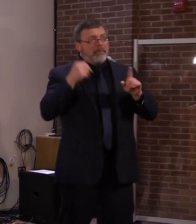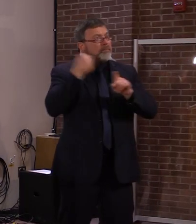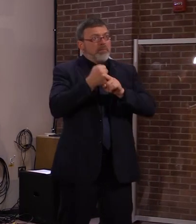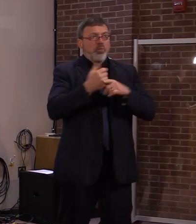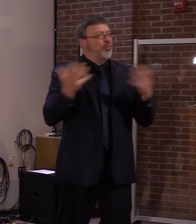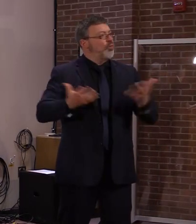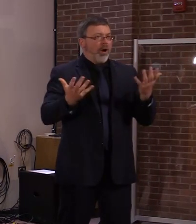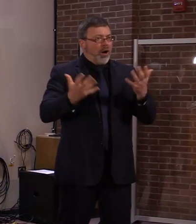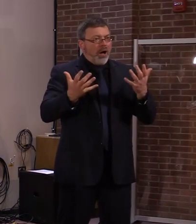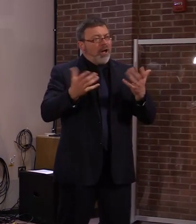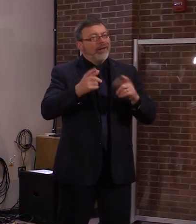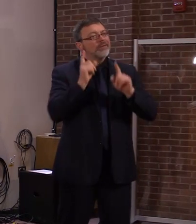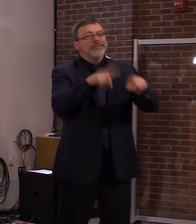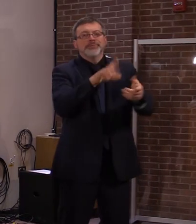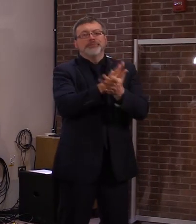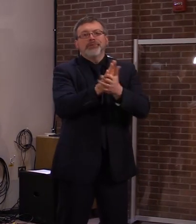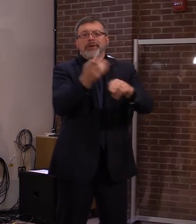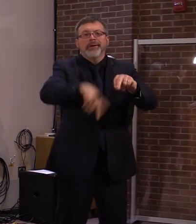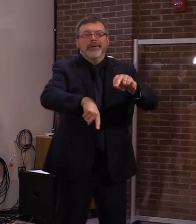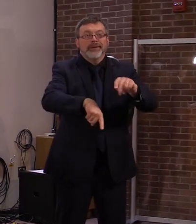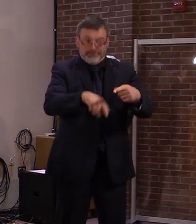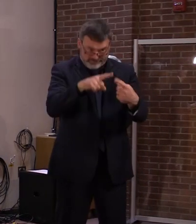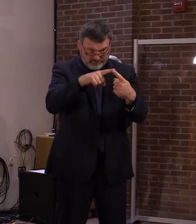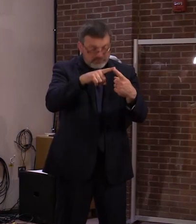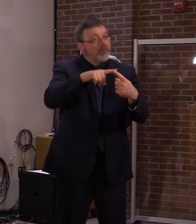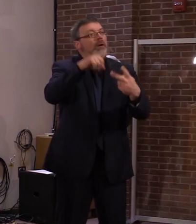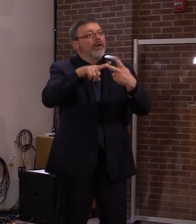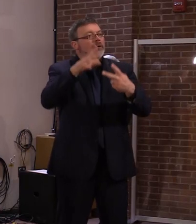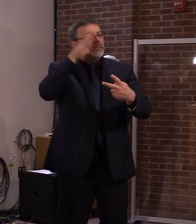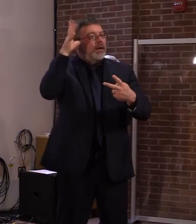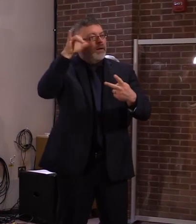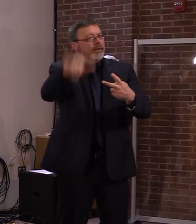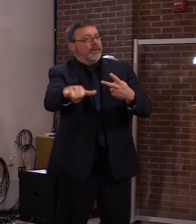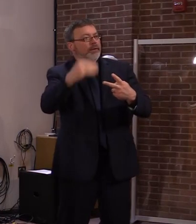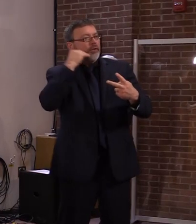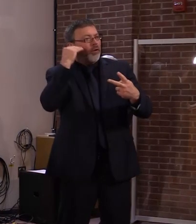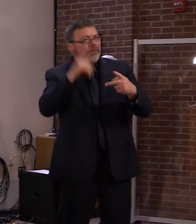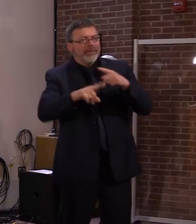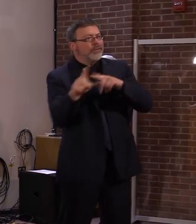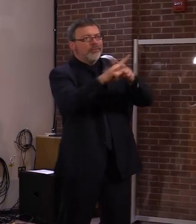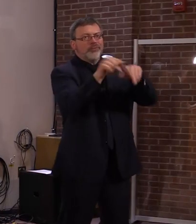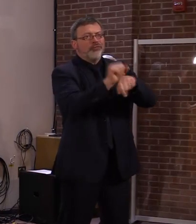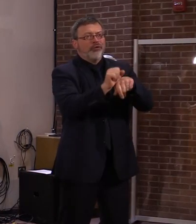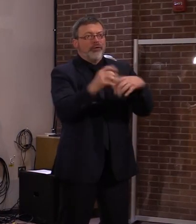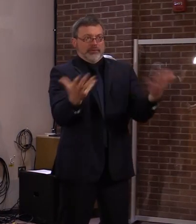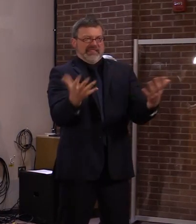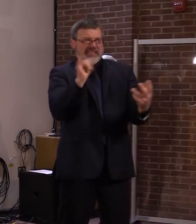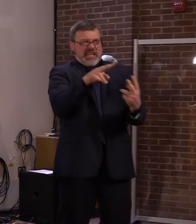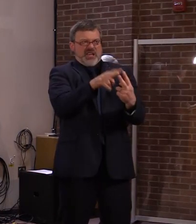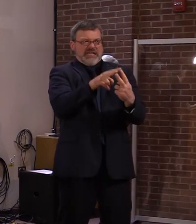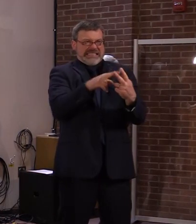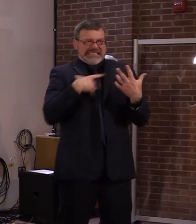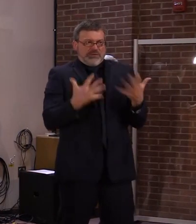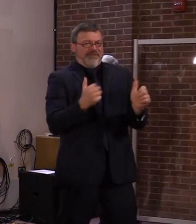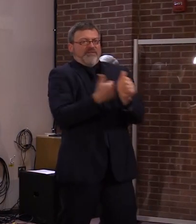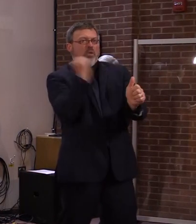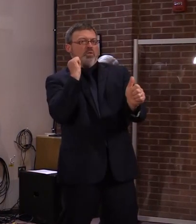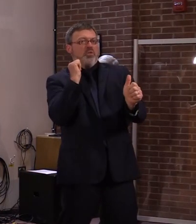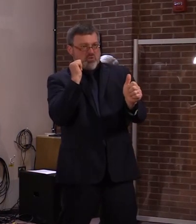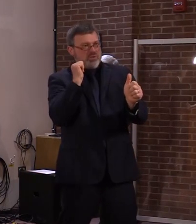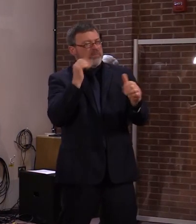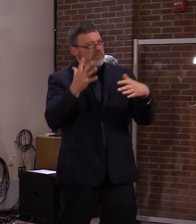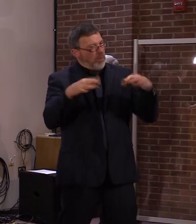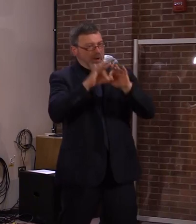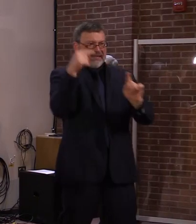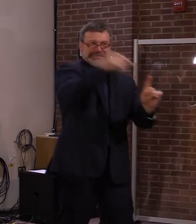and parents missing work as a result. It's also important to know the 5 to 11-year-olds are contracting COVID